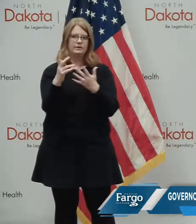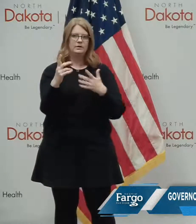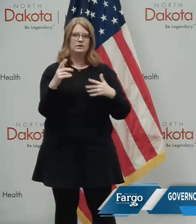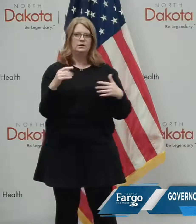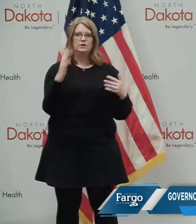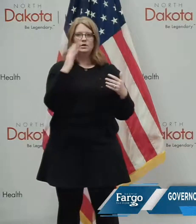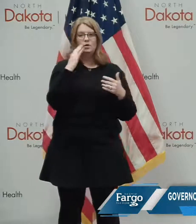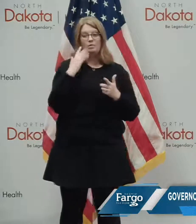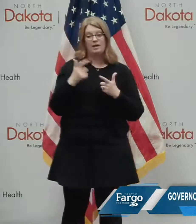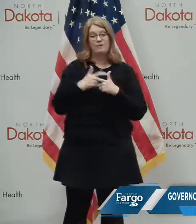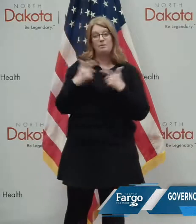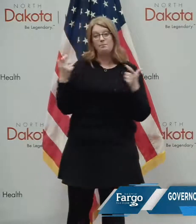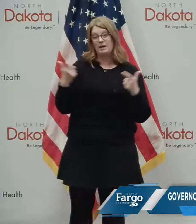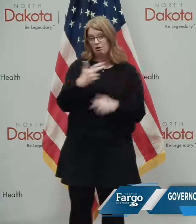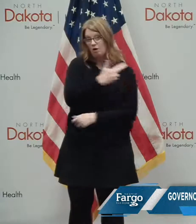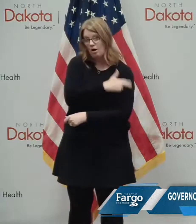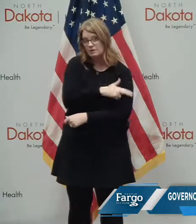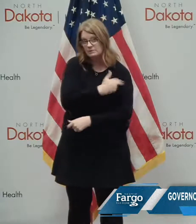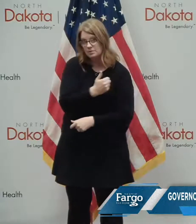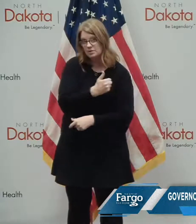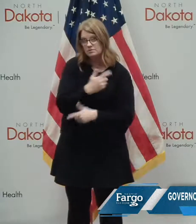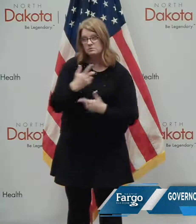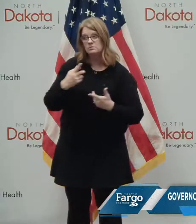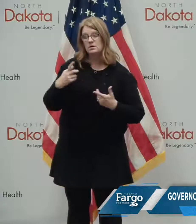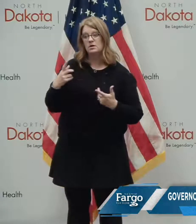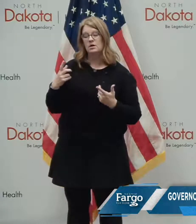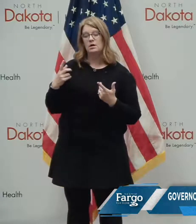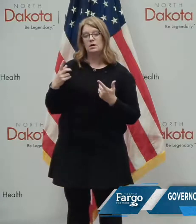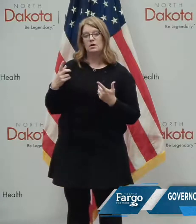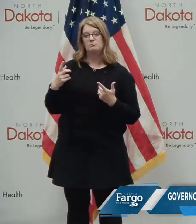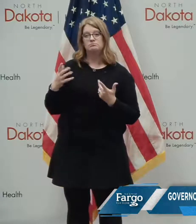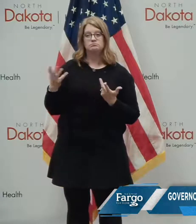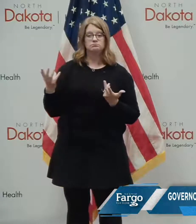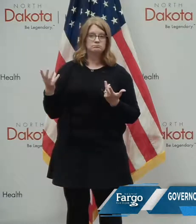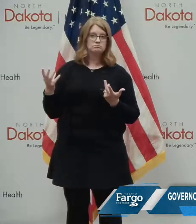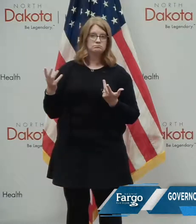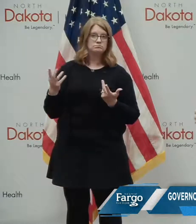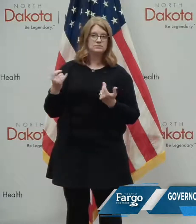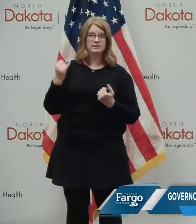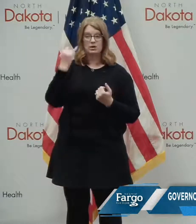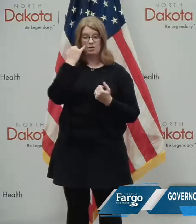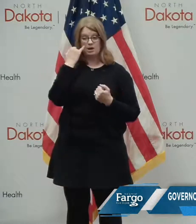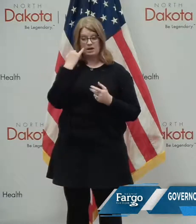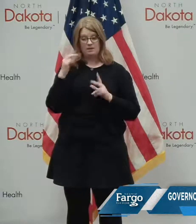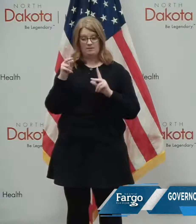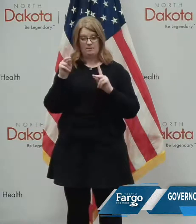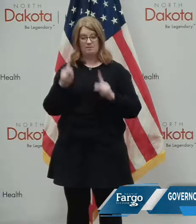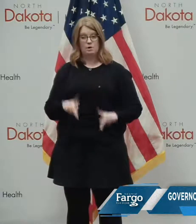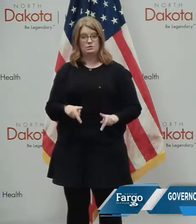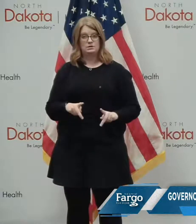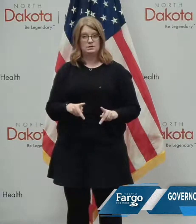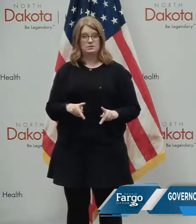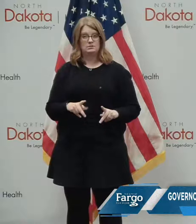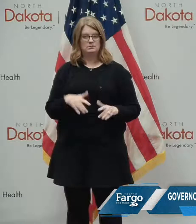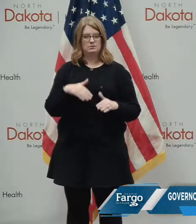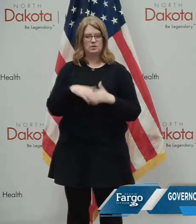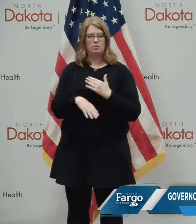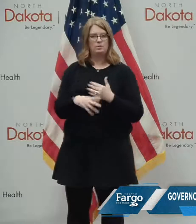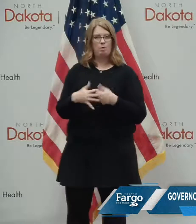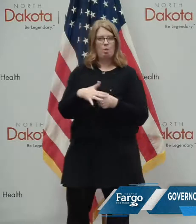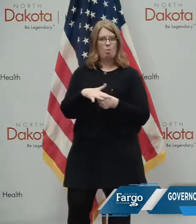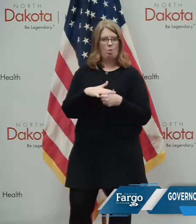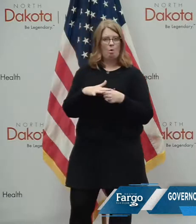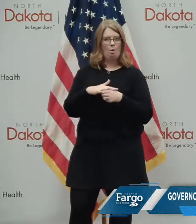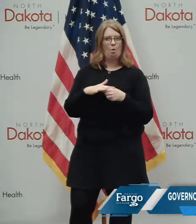our large hospitals, where traditionally, if the person went into one of our local critical